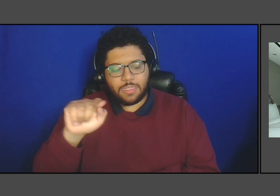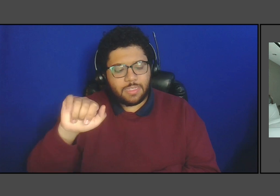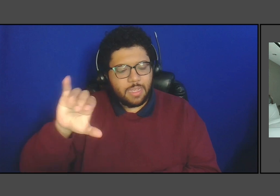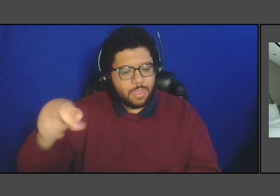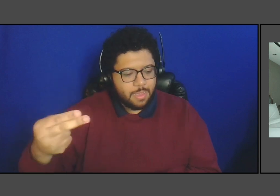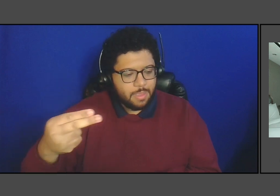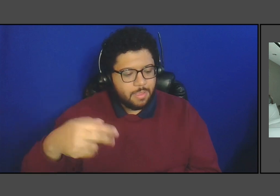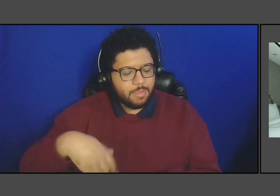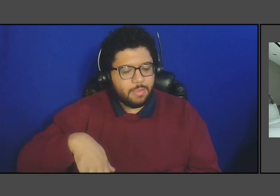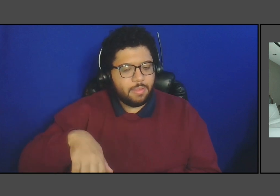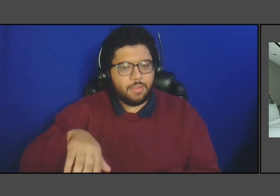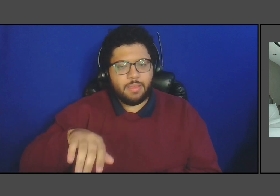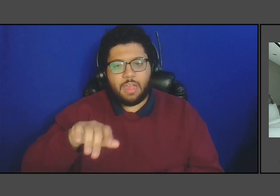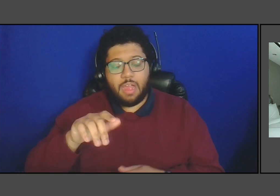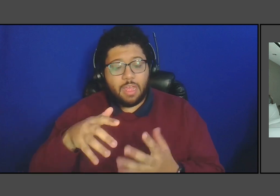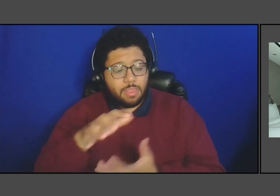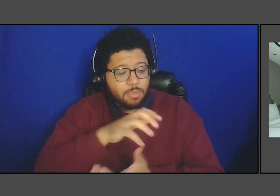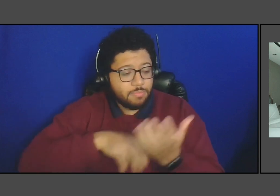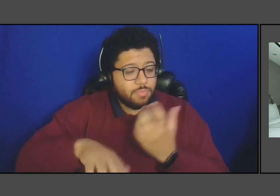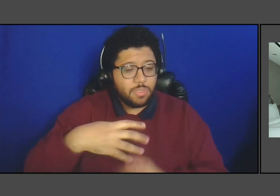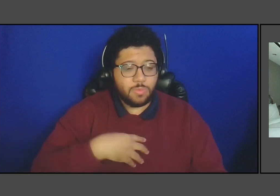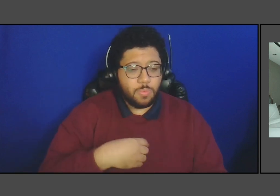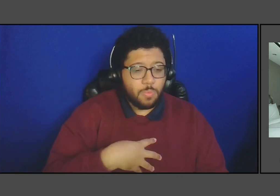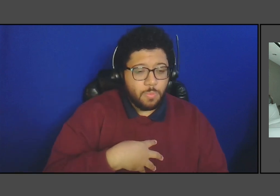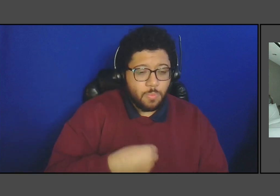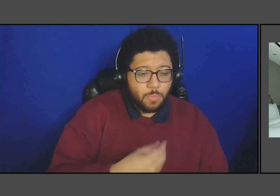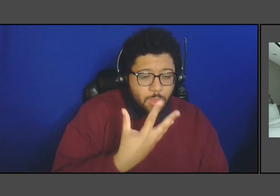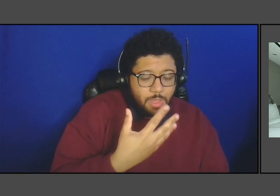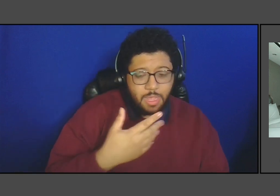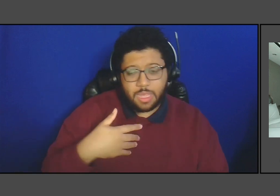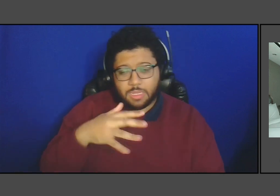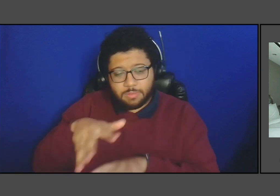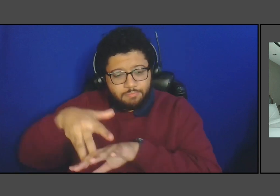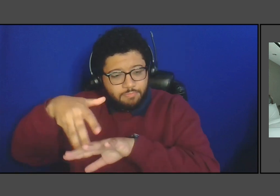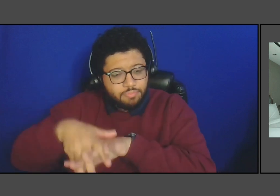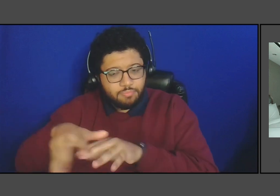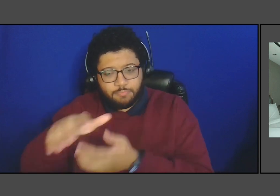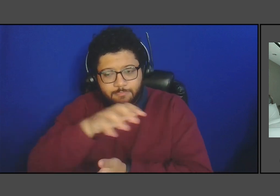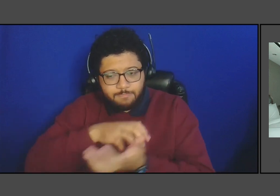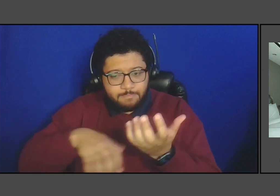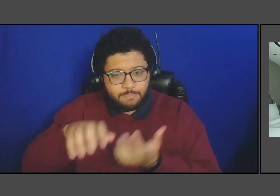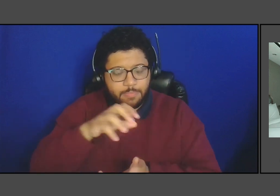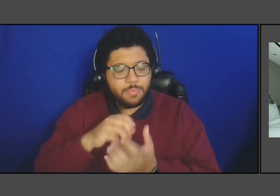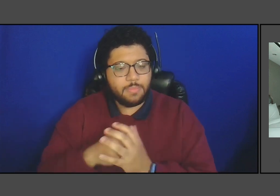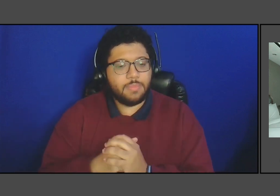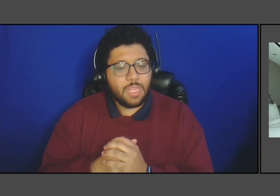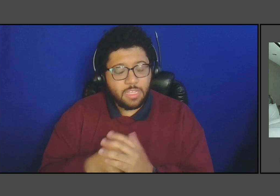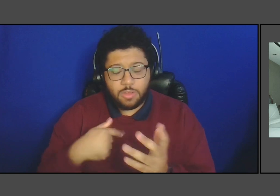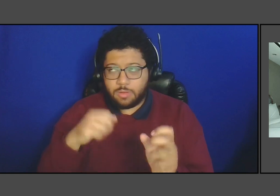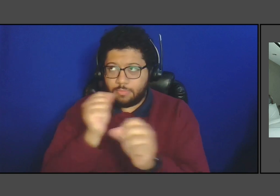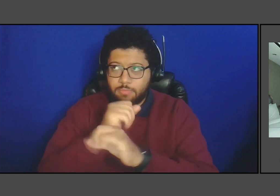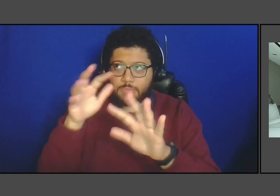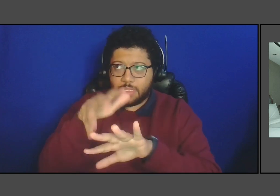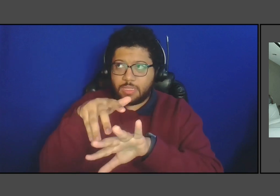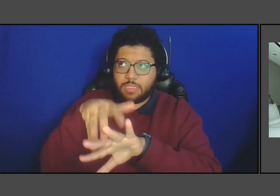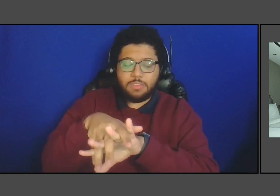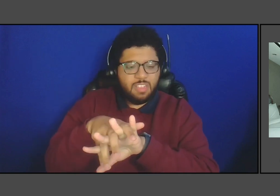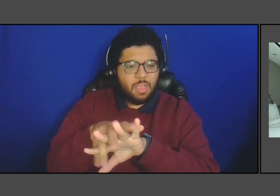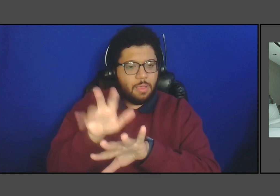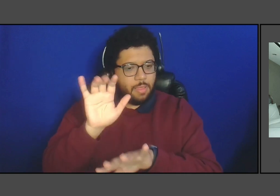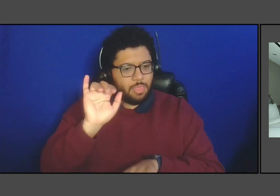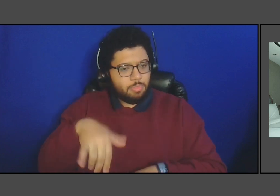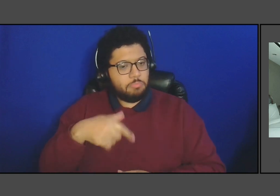indigenous. And so when I think of our borderlands, I think of it very much that way, of a place that is